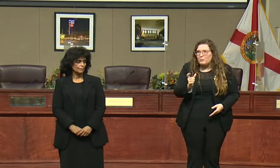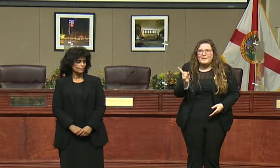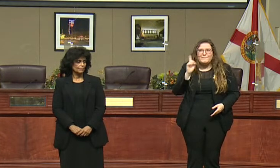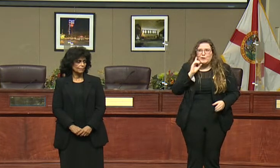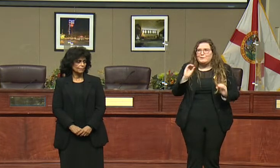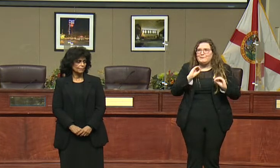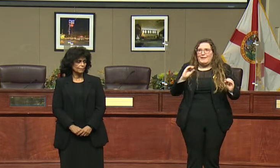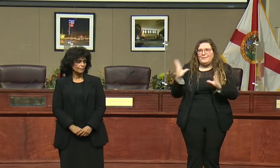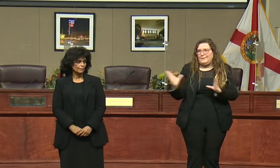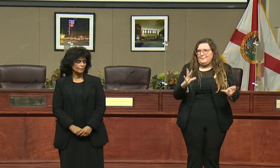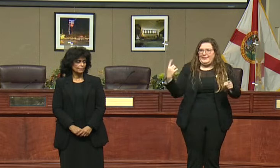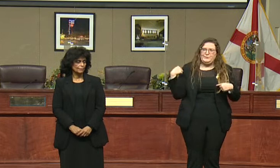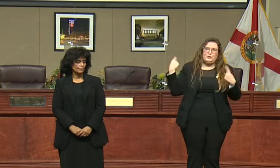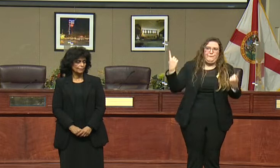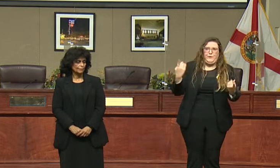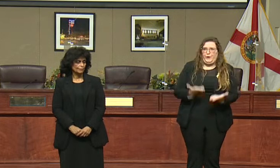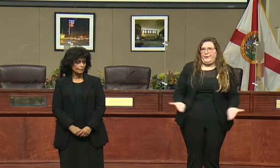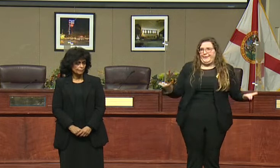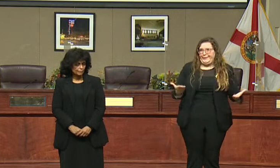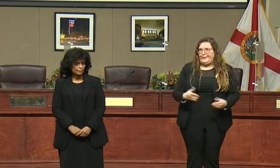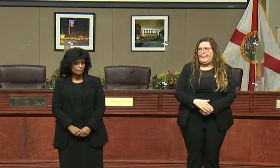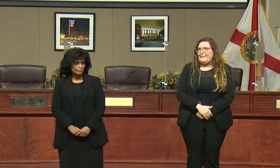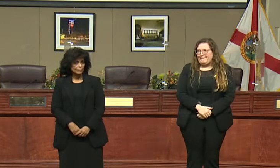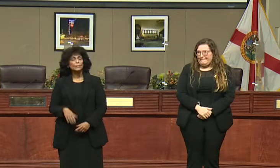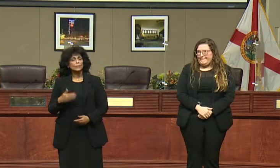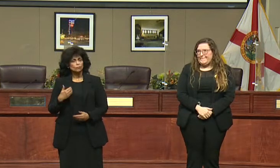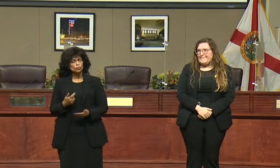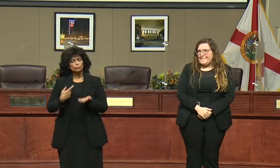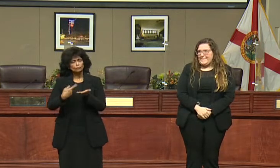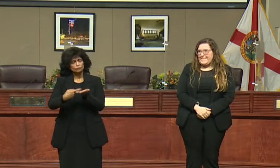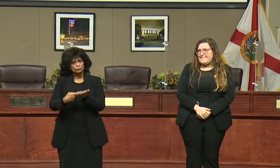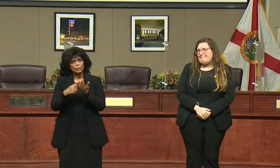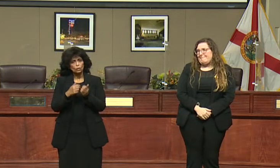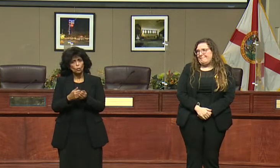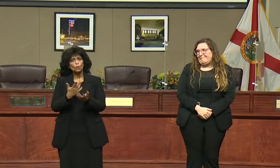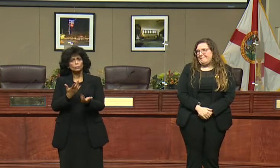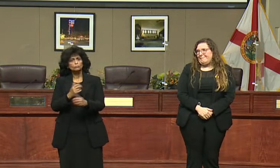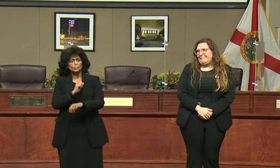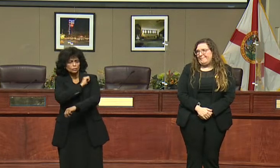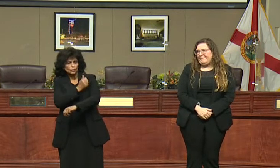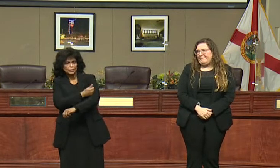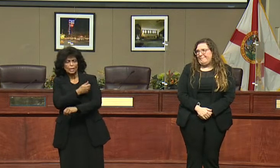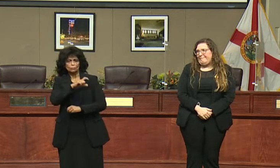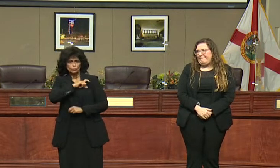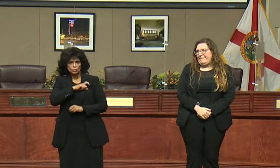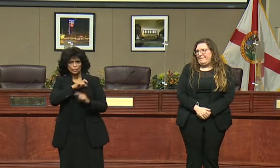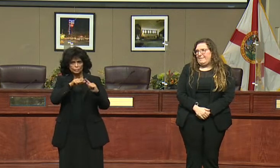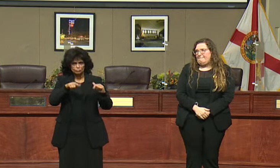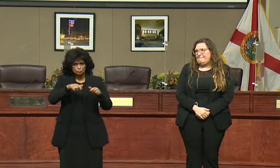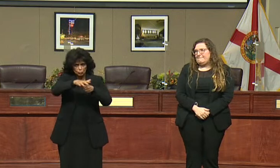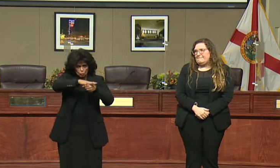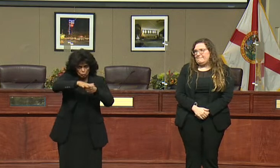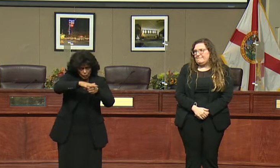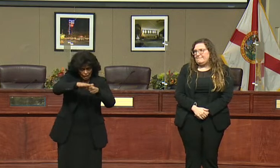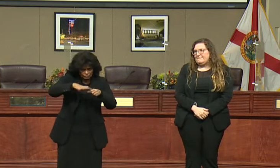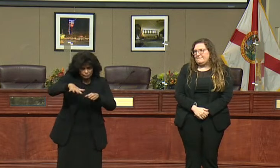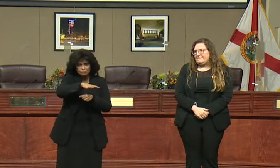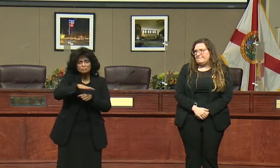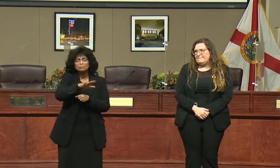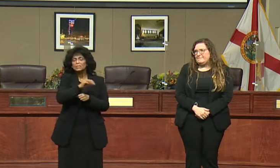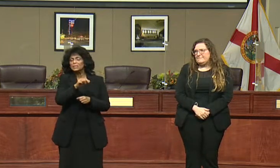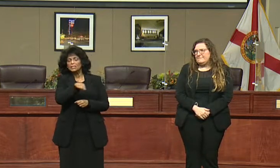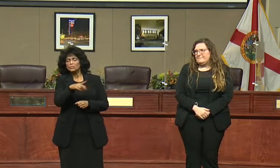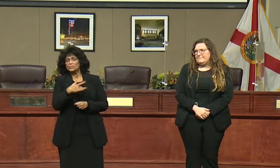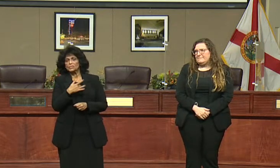community. Ha tenido conversaciones también con las autoridades de ley locales y hasta el momento no hay indicios de que eventos como